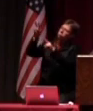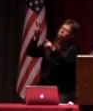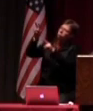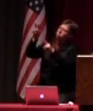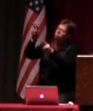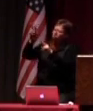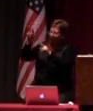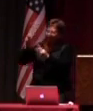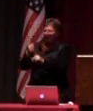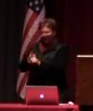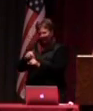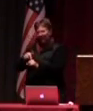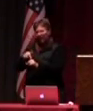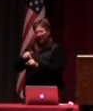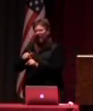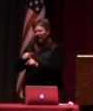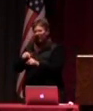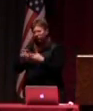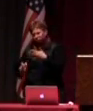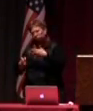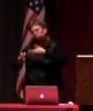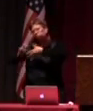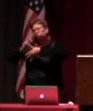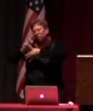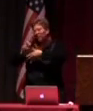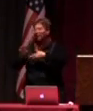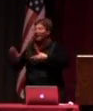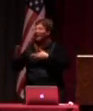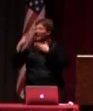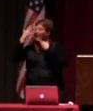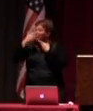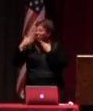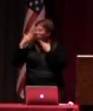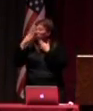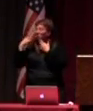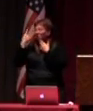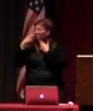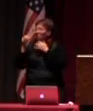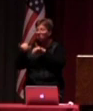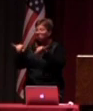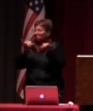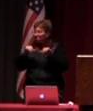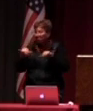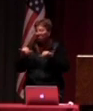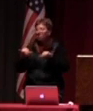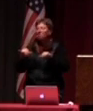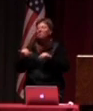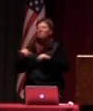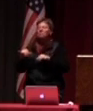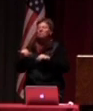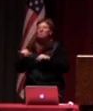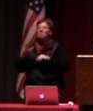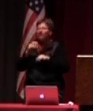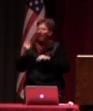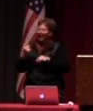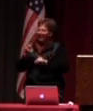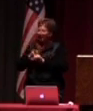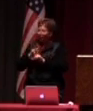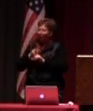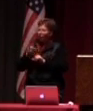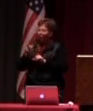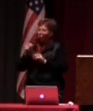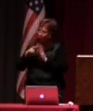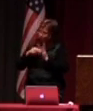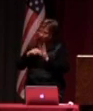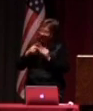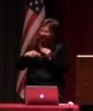distance. He was someone whose physical features you would be familiar with, often from frequent reproduction, and somebody whom you could